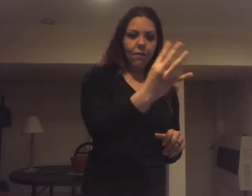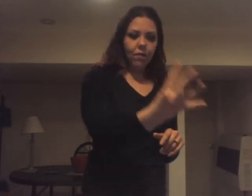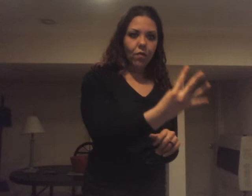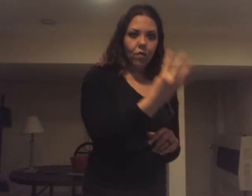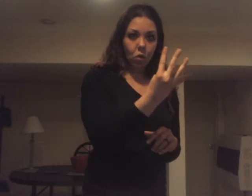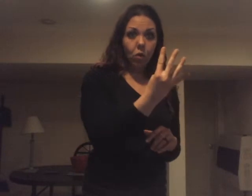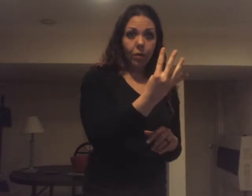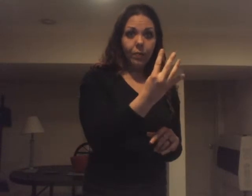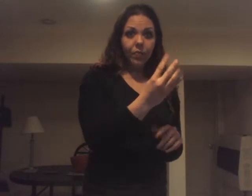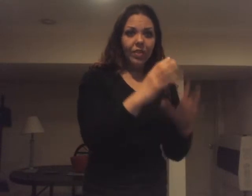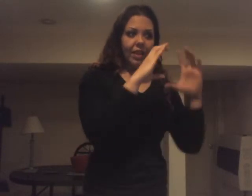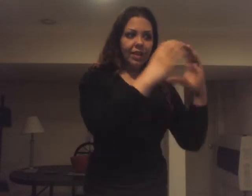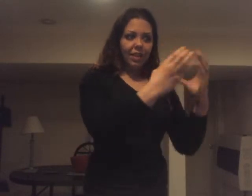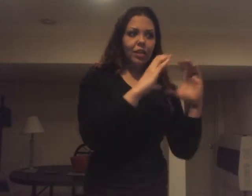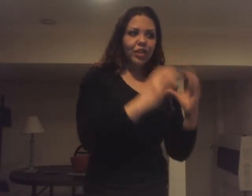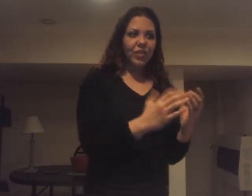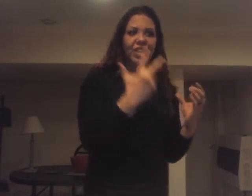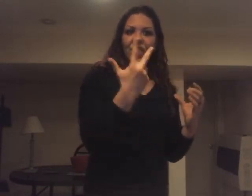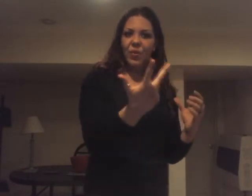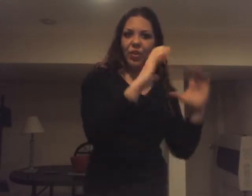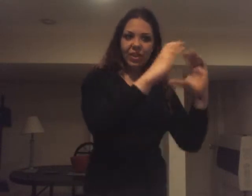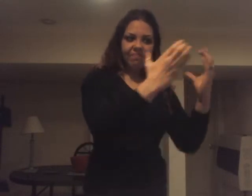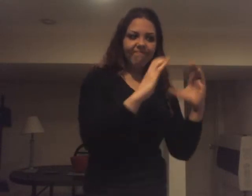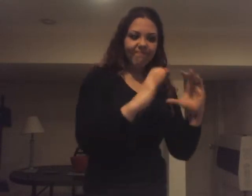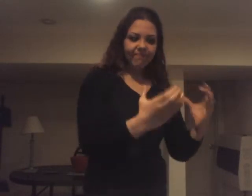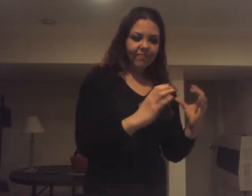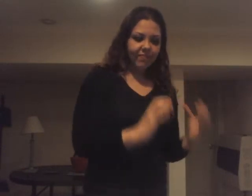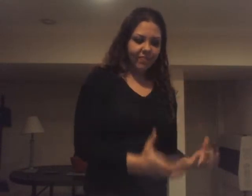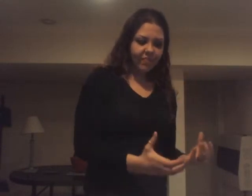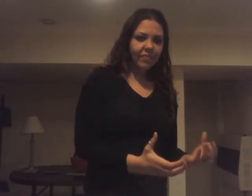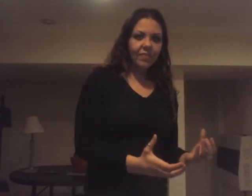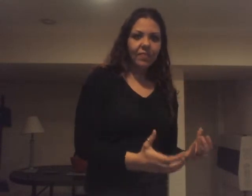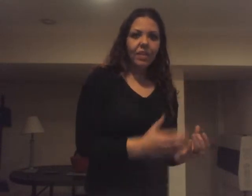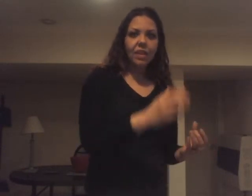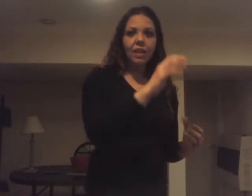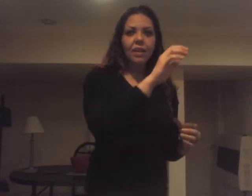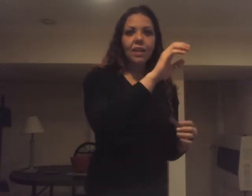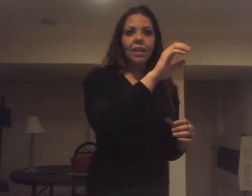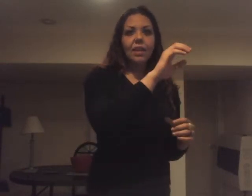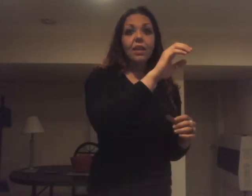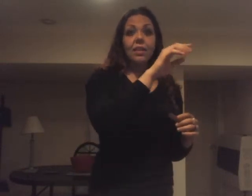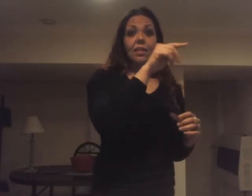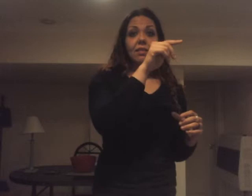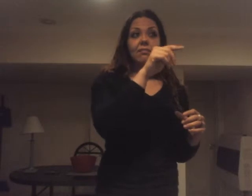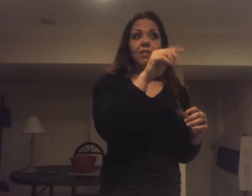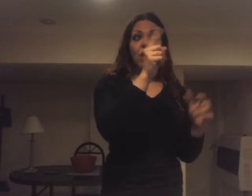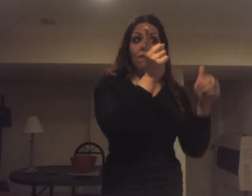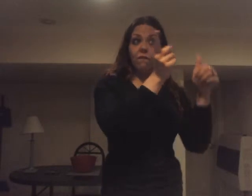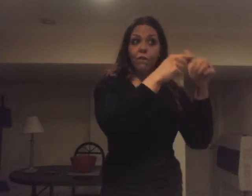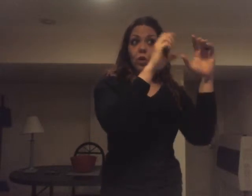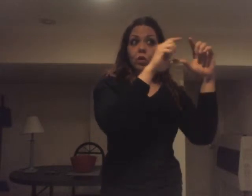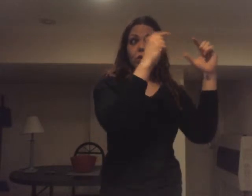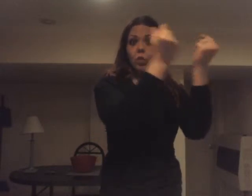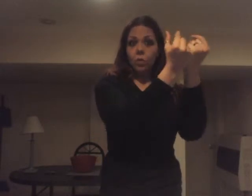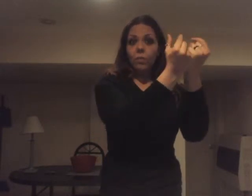They cluster into three groups. There is the odd eccentric group, which includes paranoid, schizoid, and